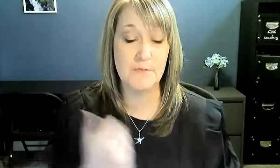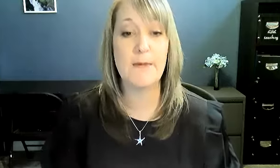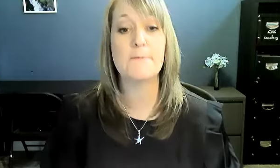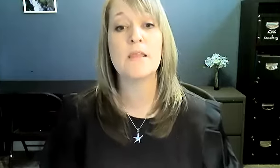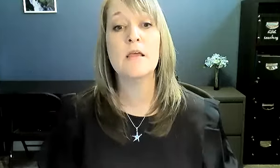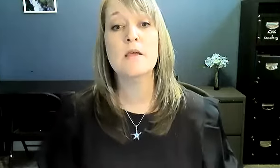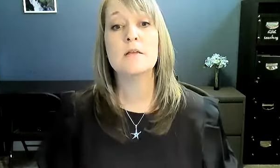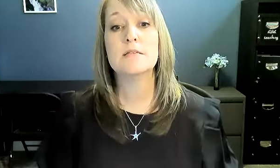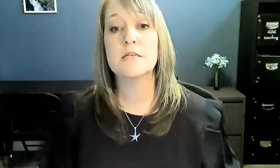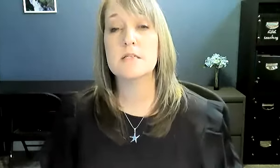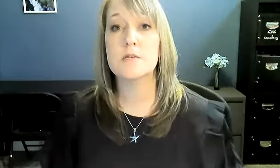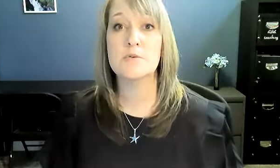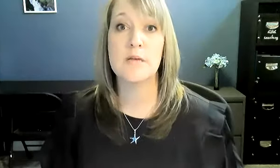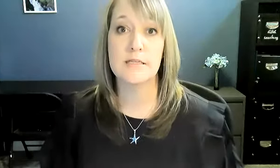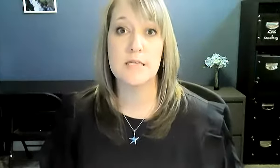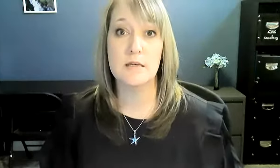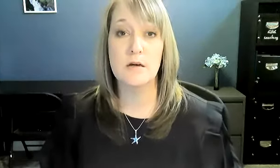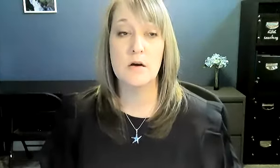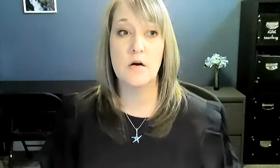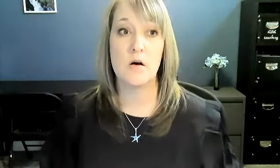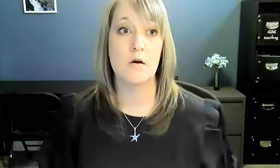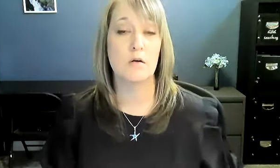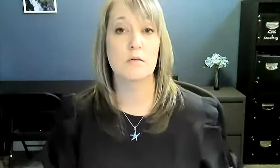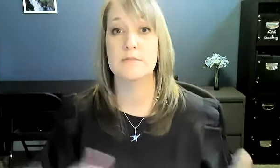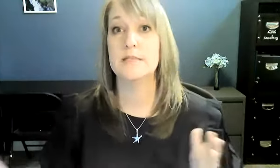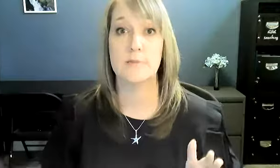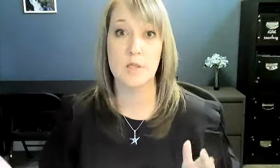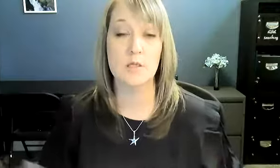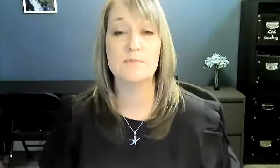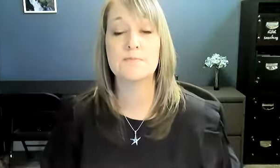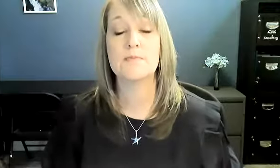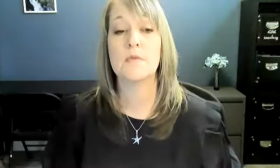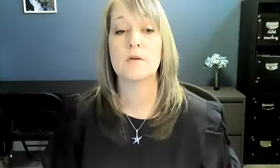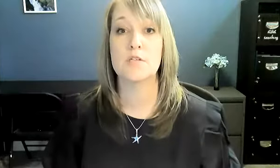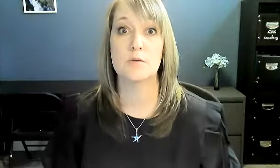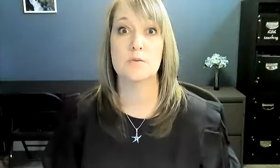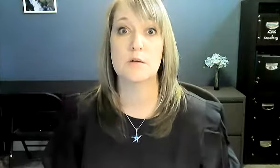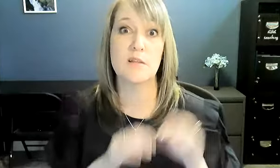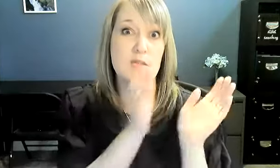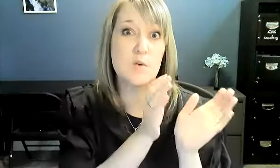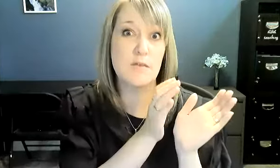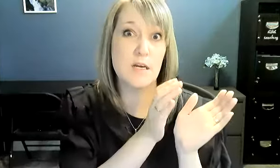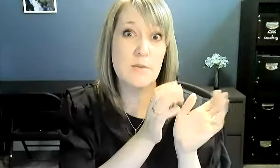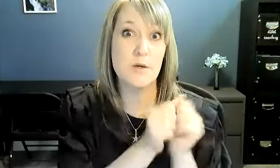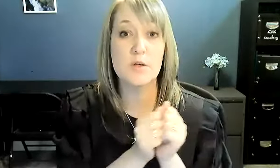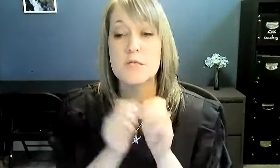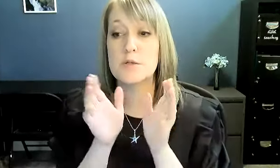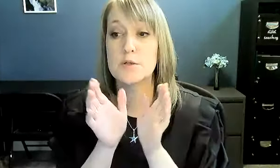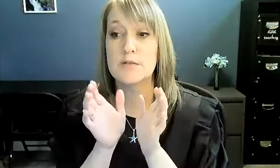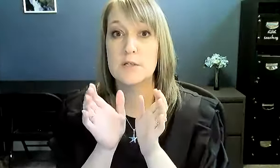Okay. 16 through 19 are similar too. So 11 and 12 can kind of be grouped. 13, 14,